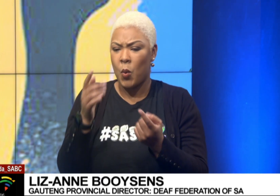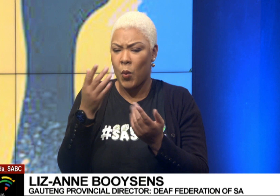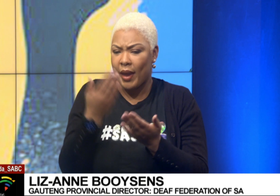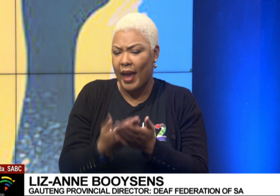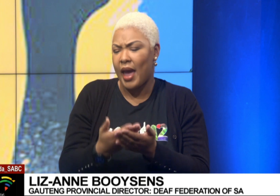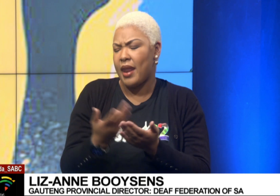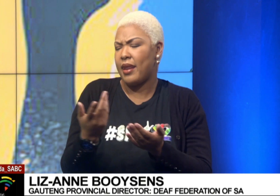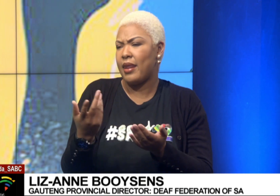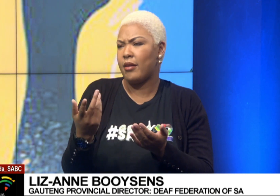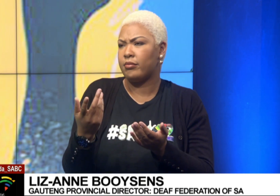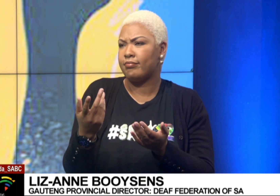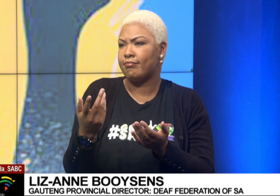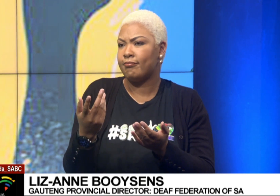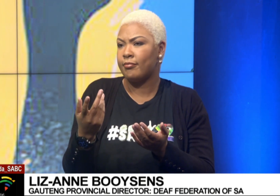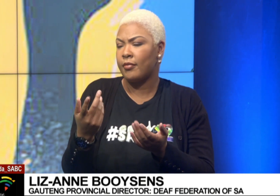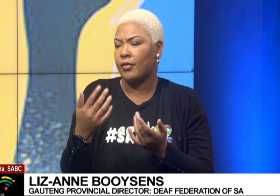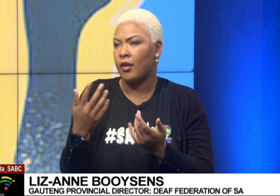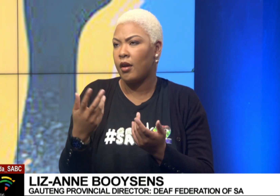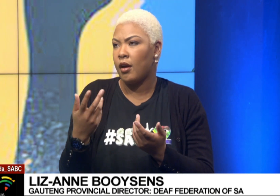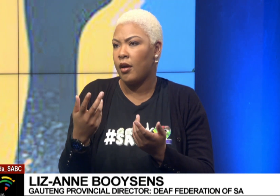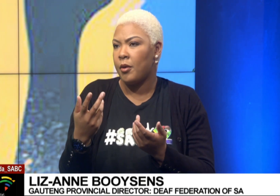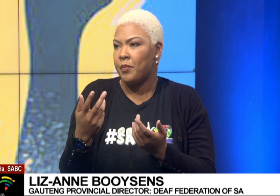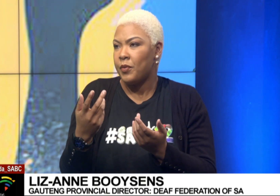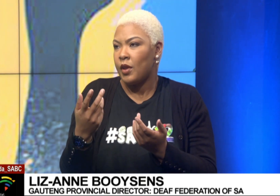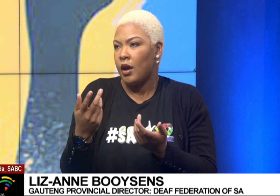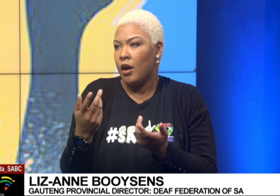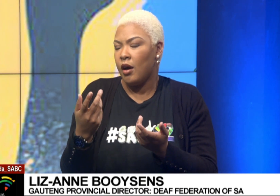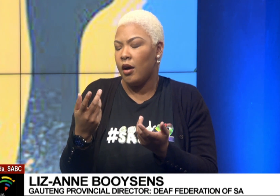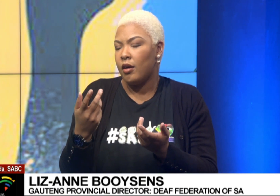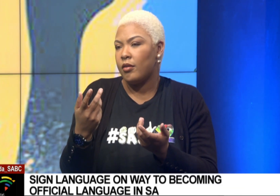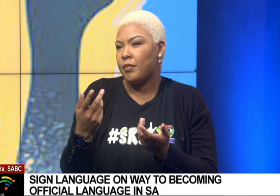have interpreters there, but then